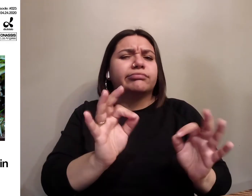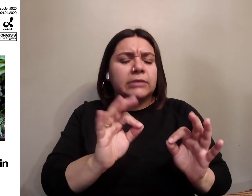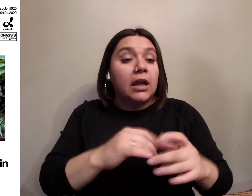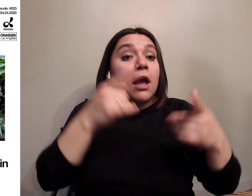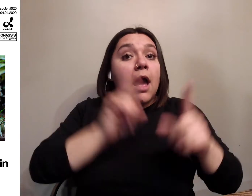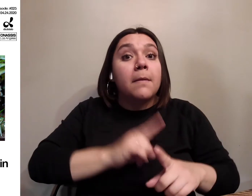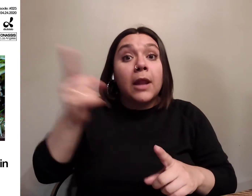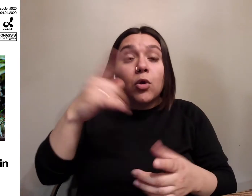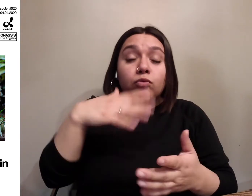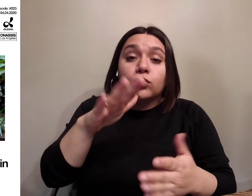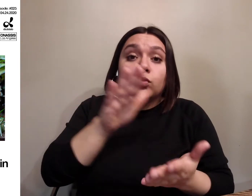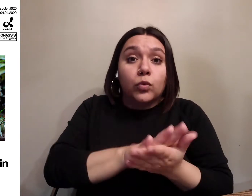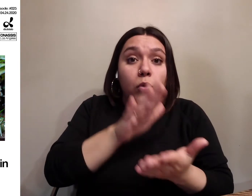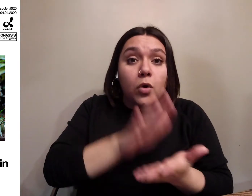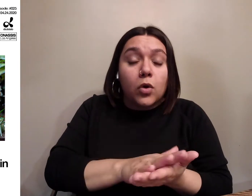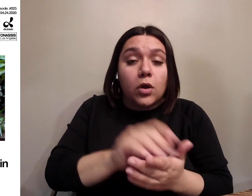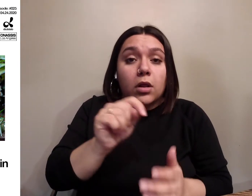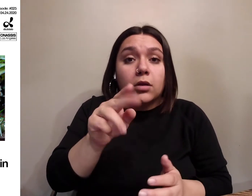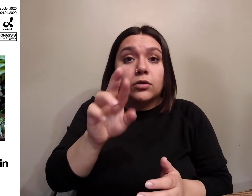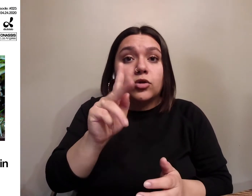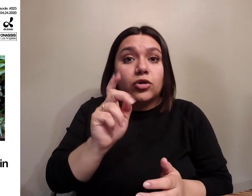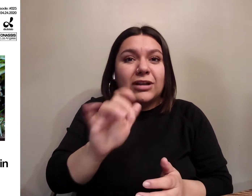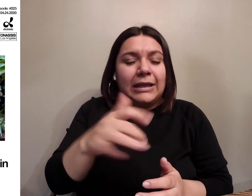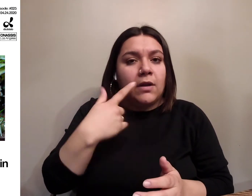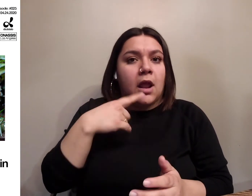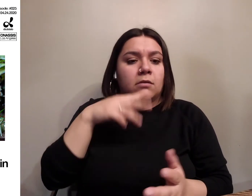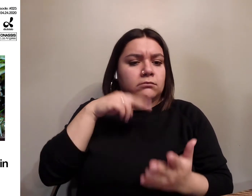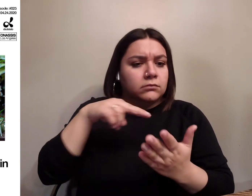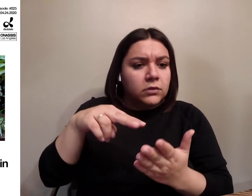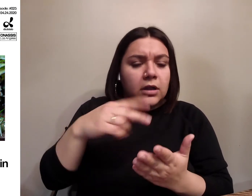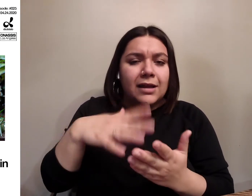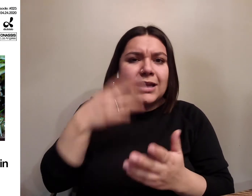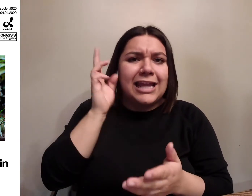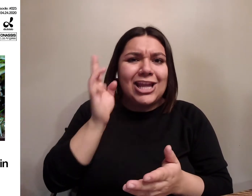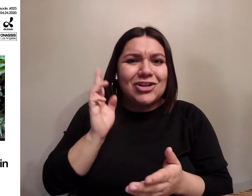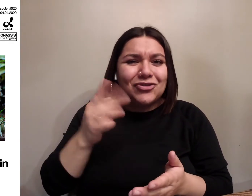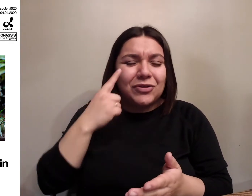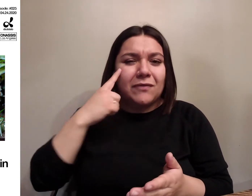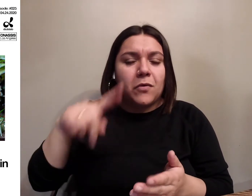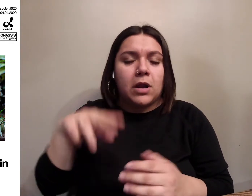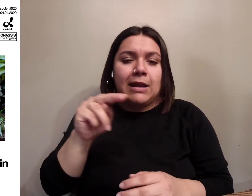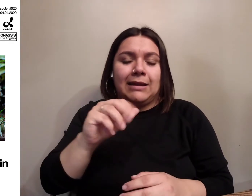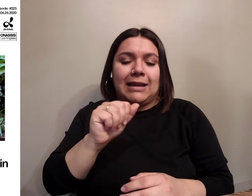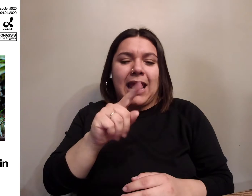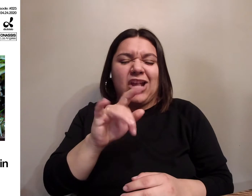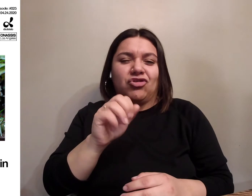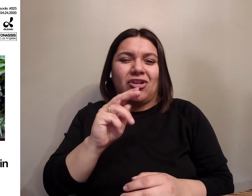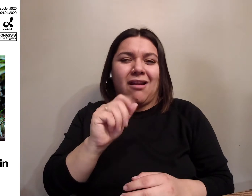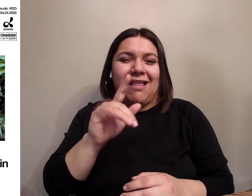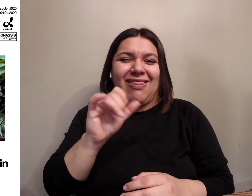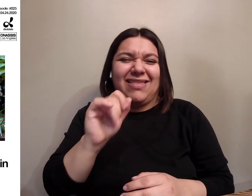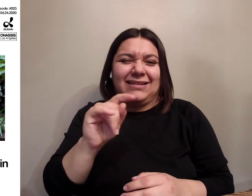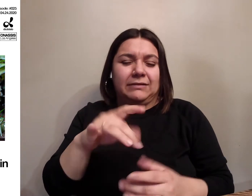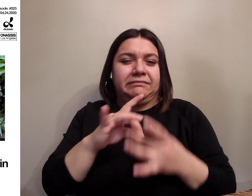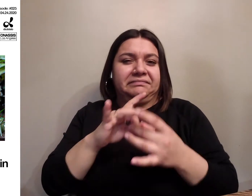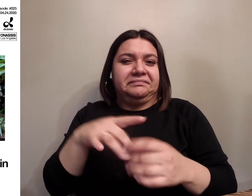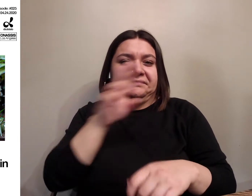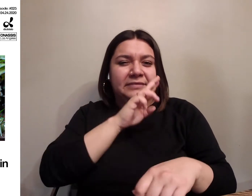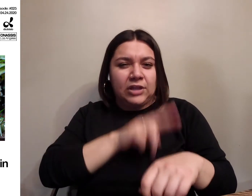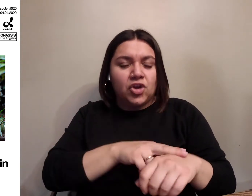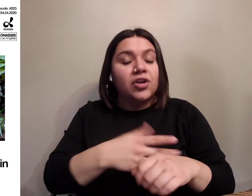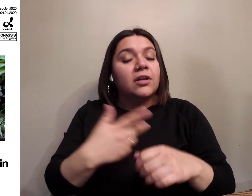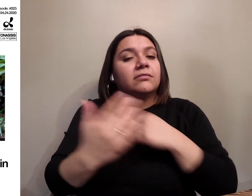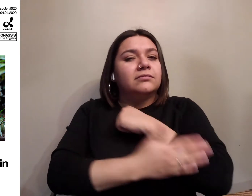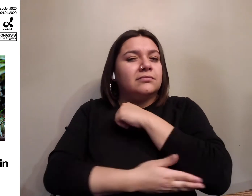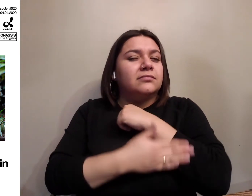people's stories do not matter. In Turkey, when I go to school, when I swallow nationalist